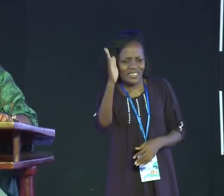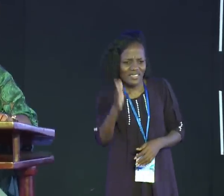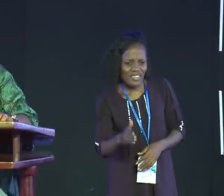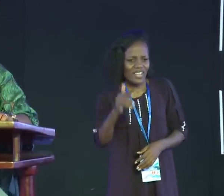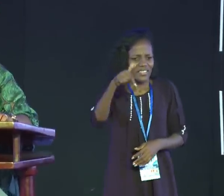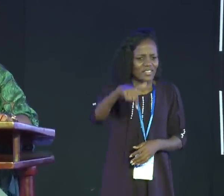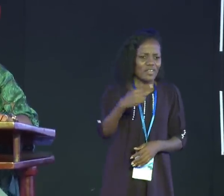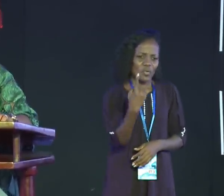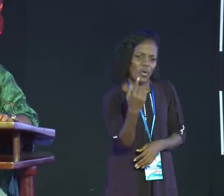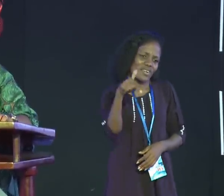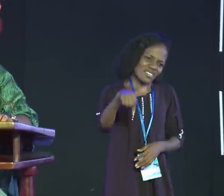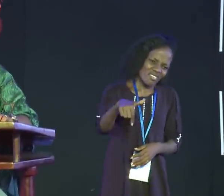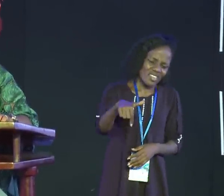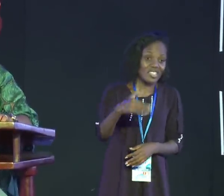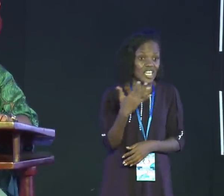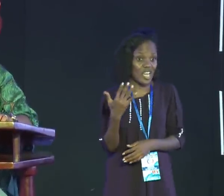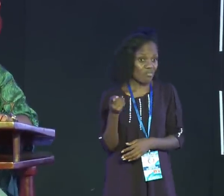PSS/S/717.